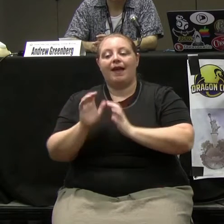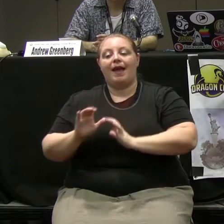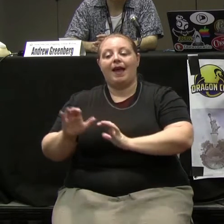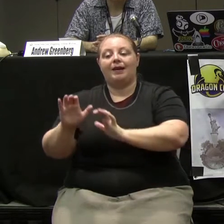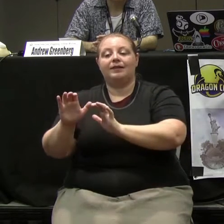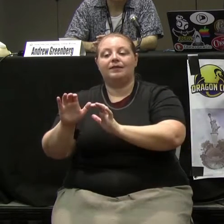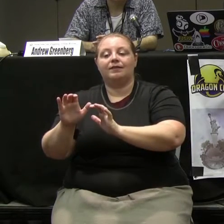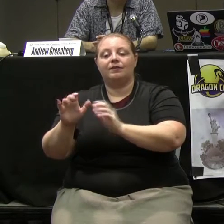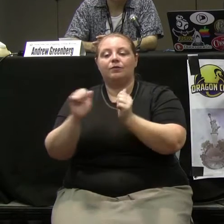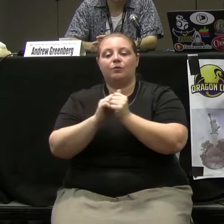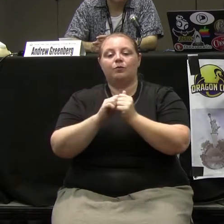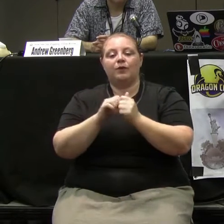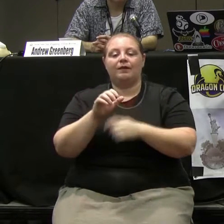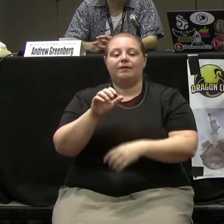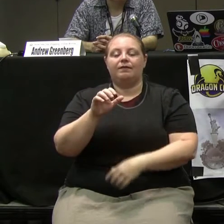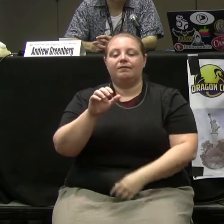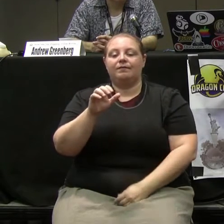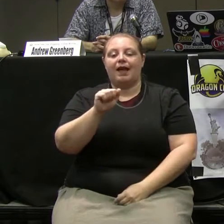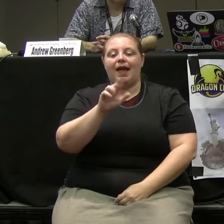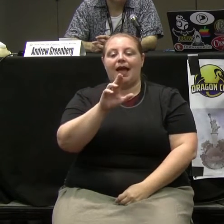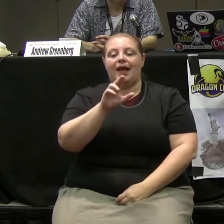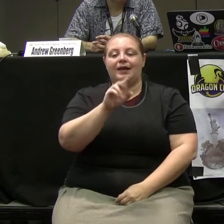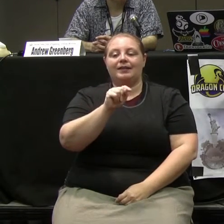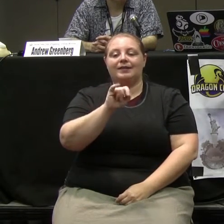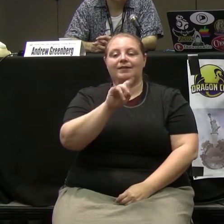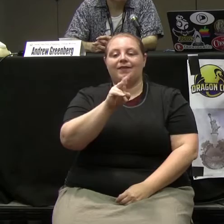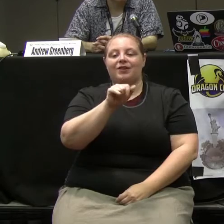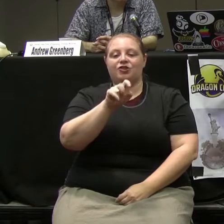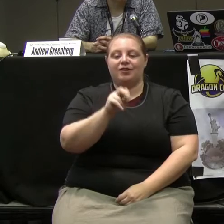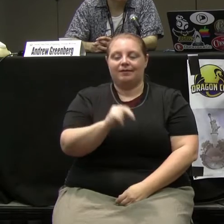activation with action as we go forward.